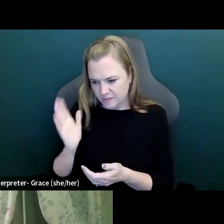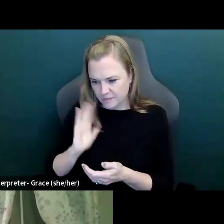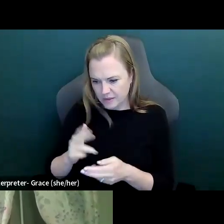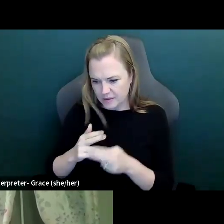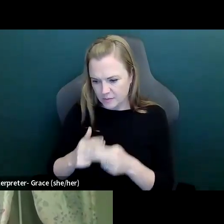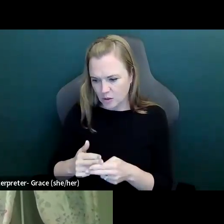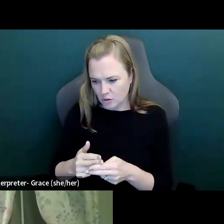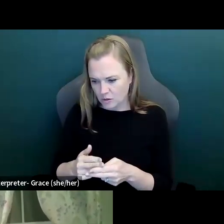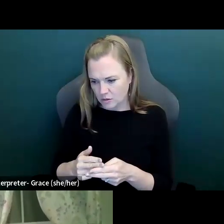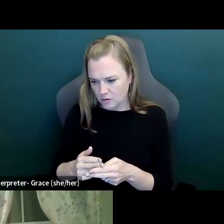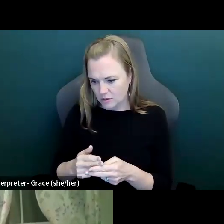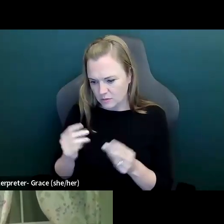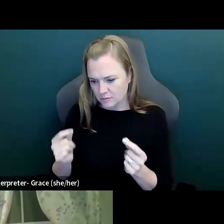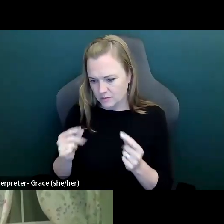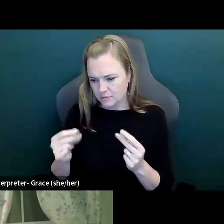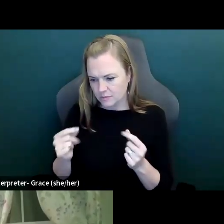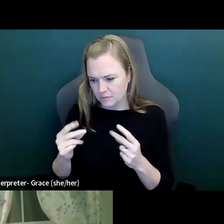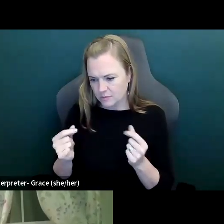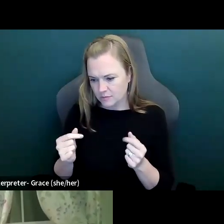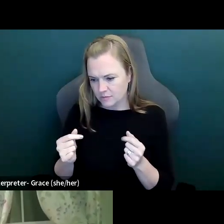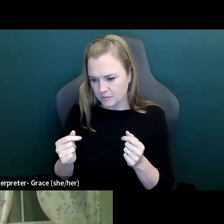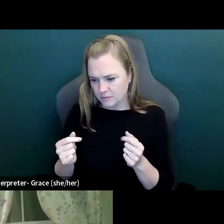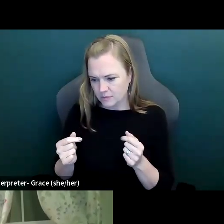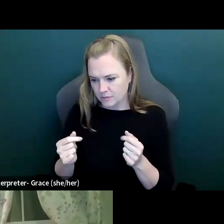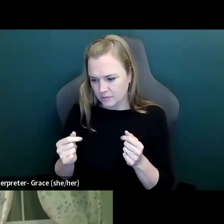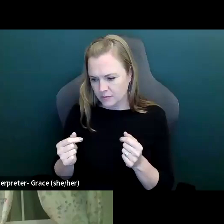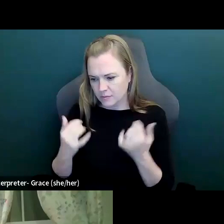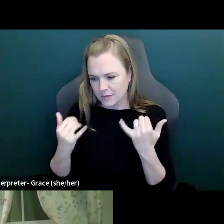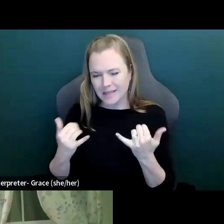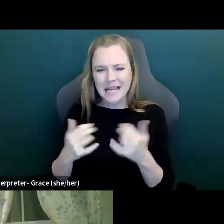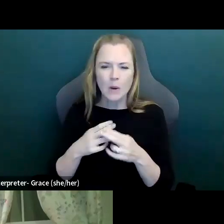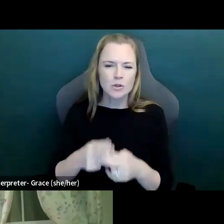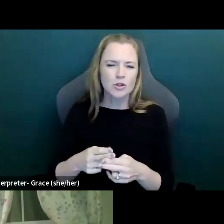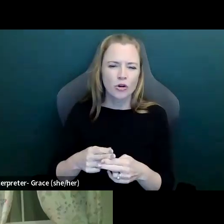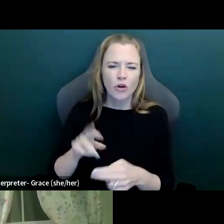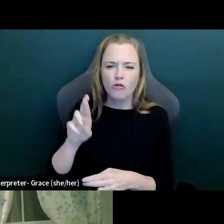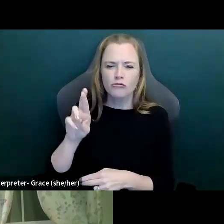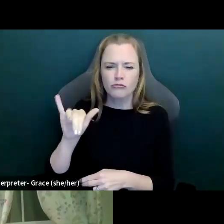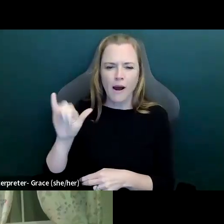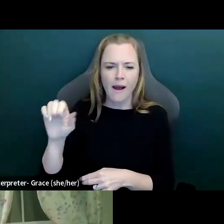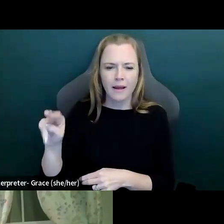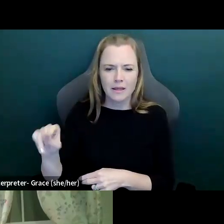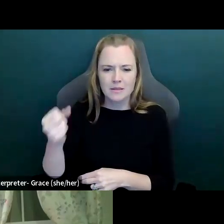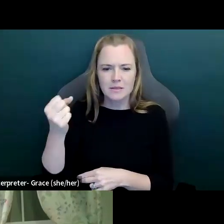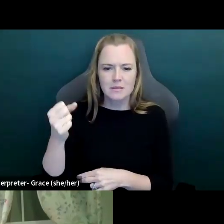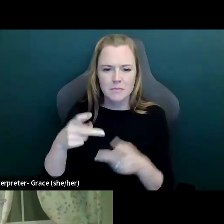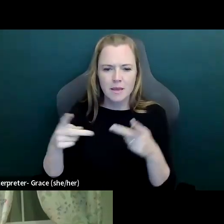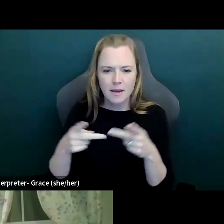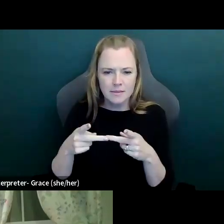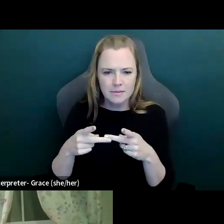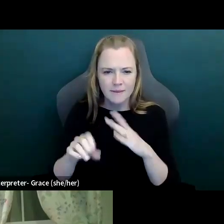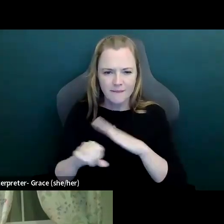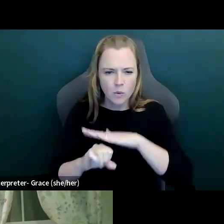called, why am I blanking? What it's now called Ryan's Place, a foundation.